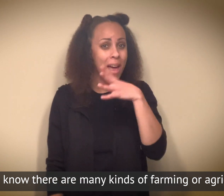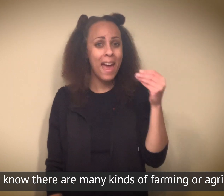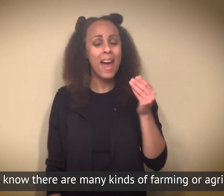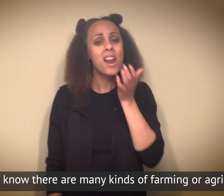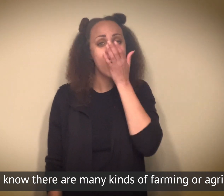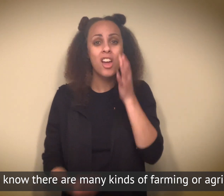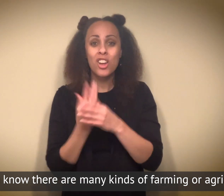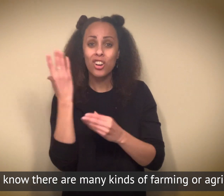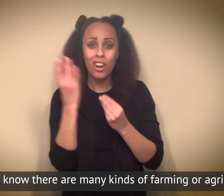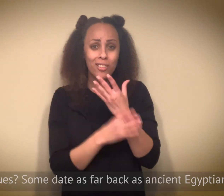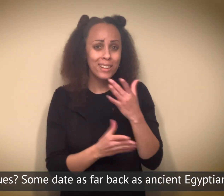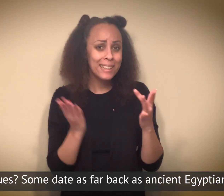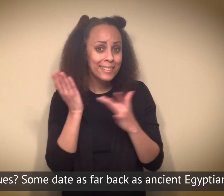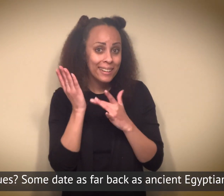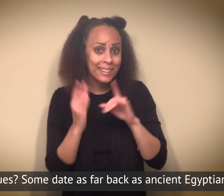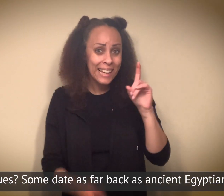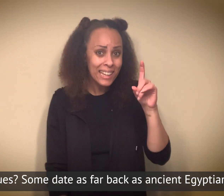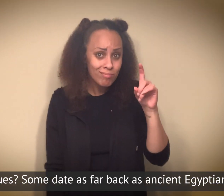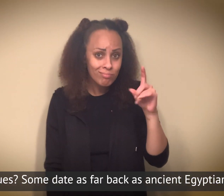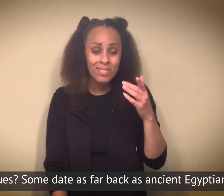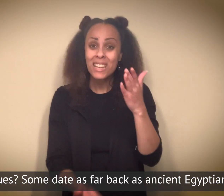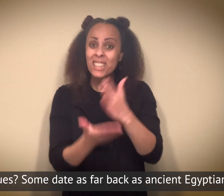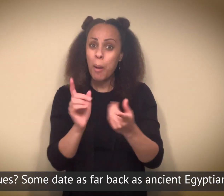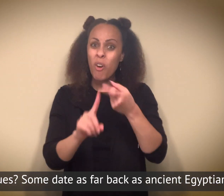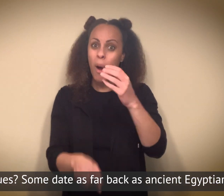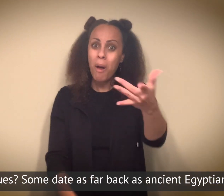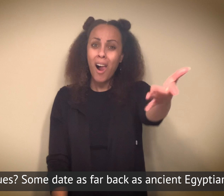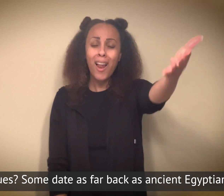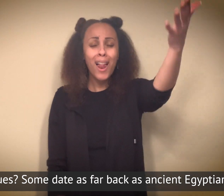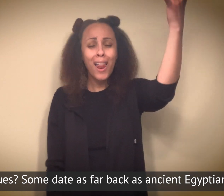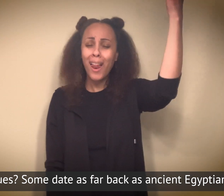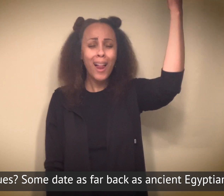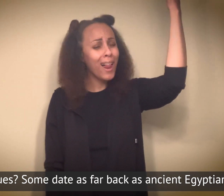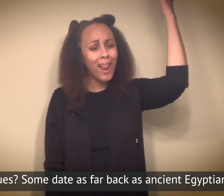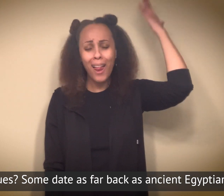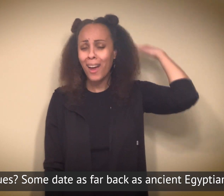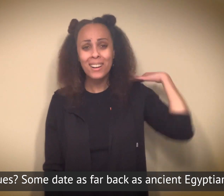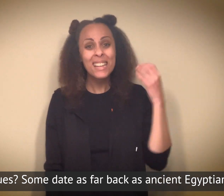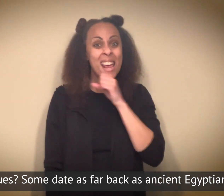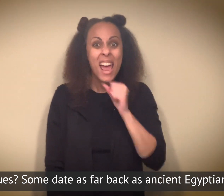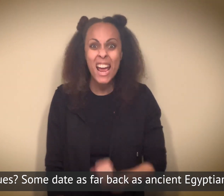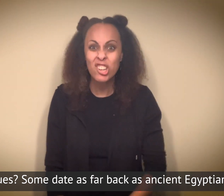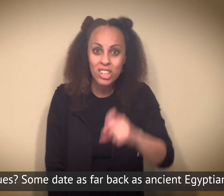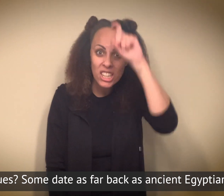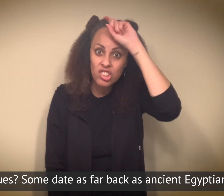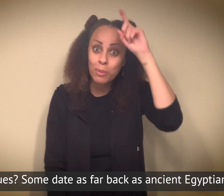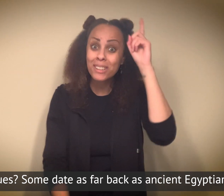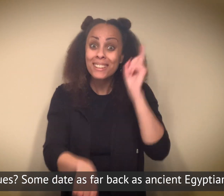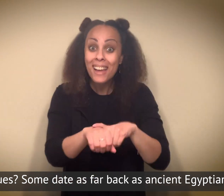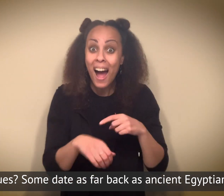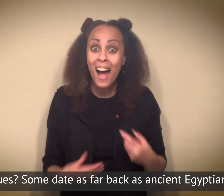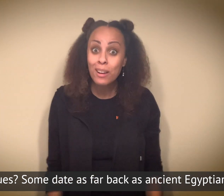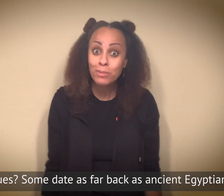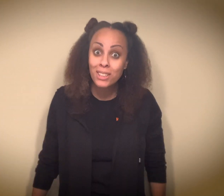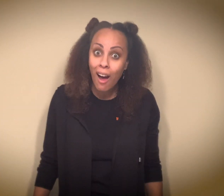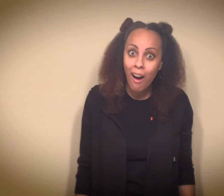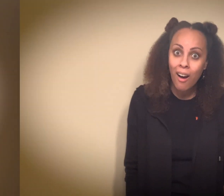kinds of farming and agriculture techniques? Some date as far back as ancient Egyptian